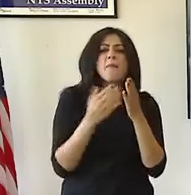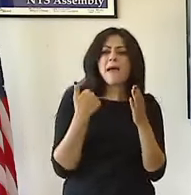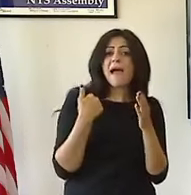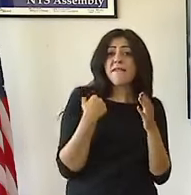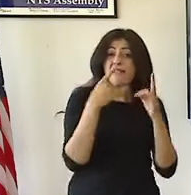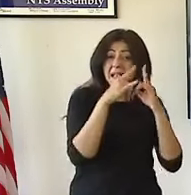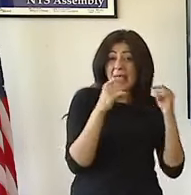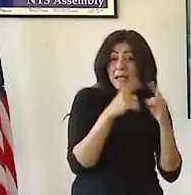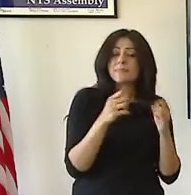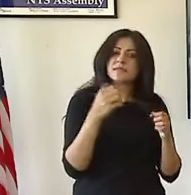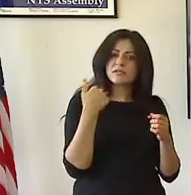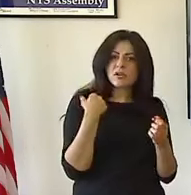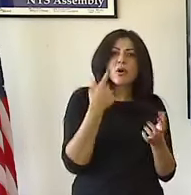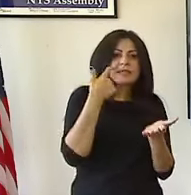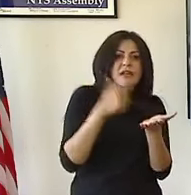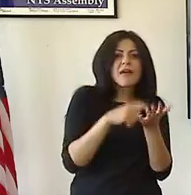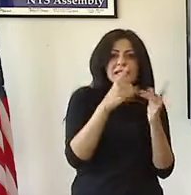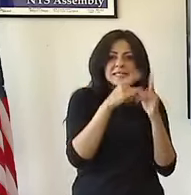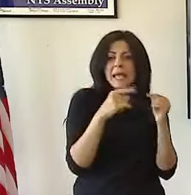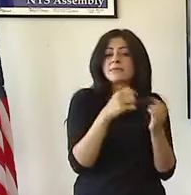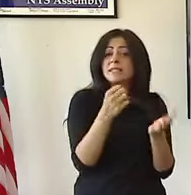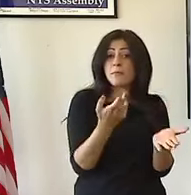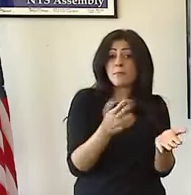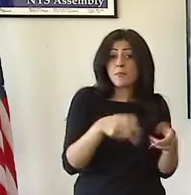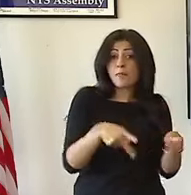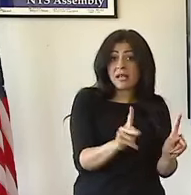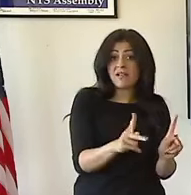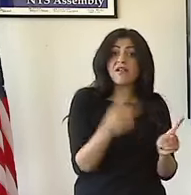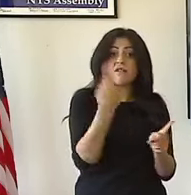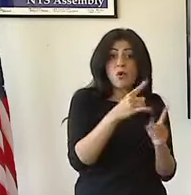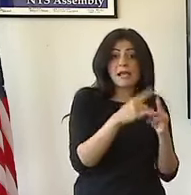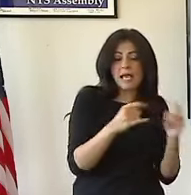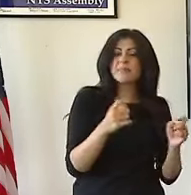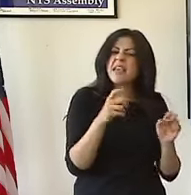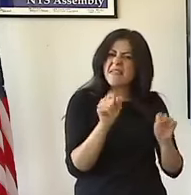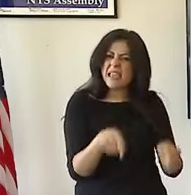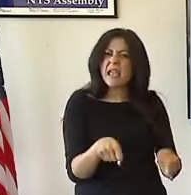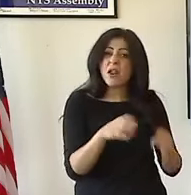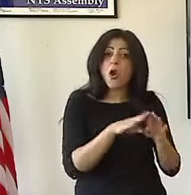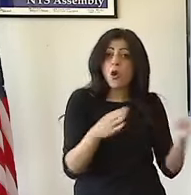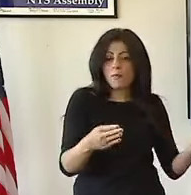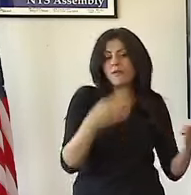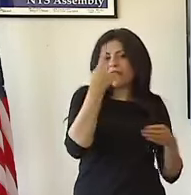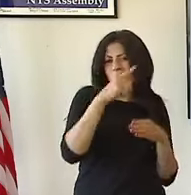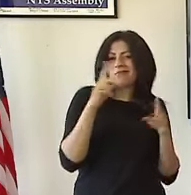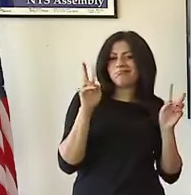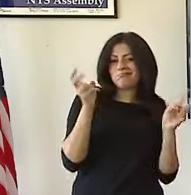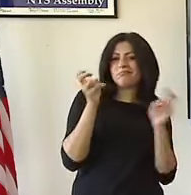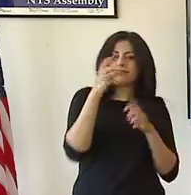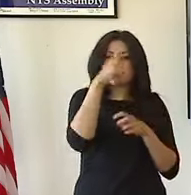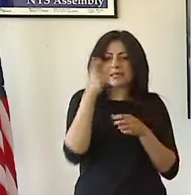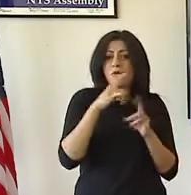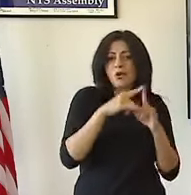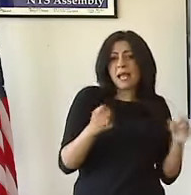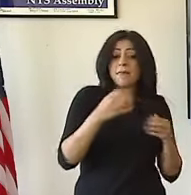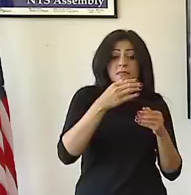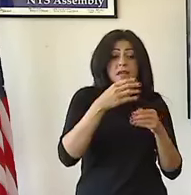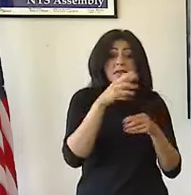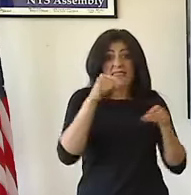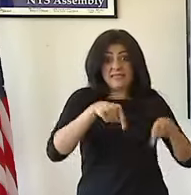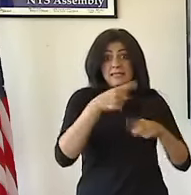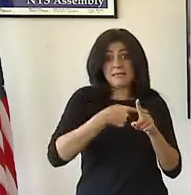they're permitted as camps, and they can open as camps once permitted by the health department, which is standard, the end of this